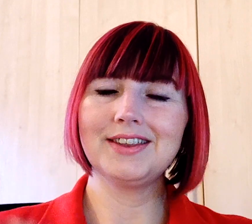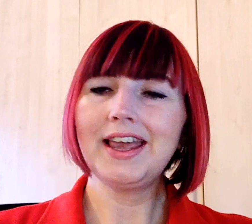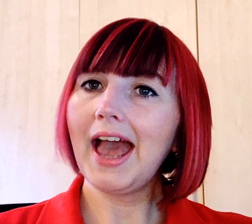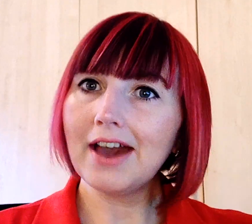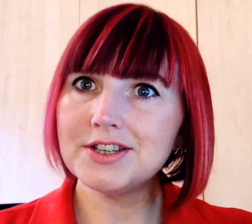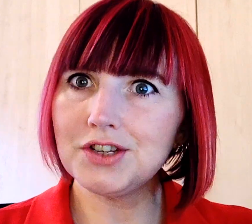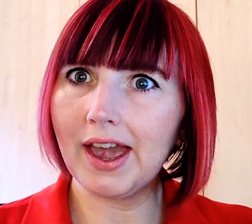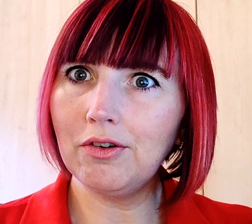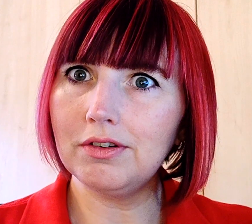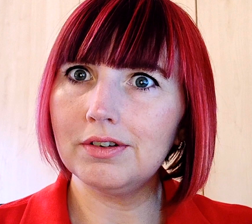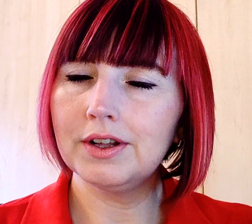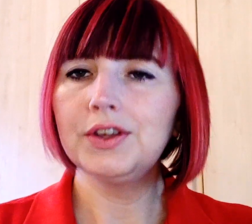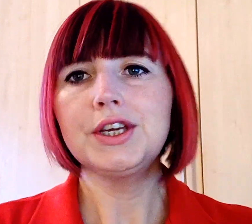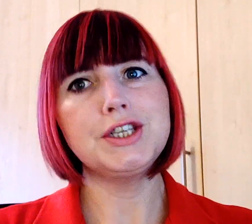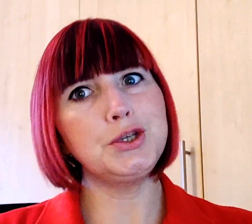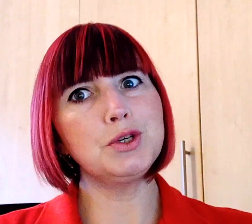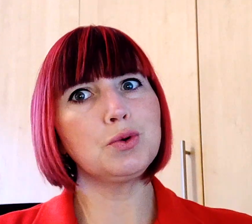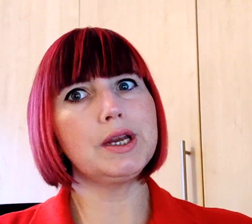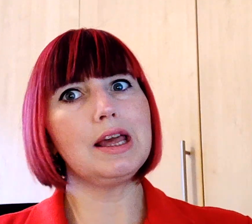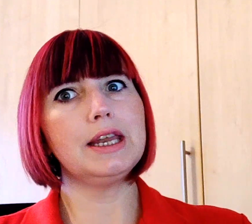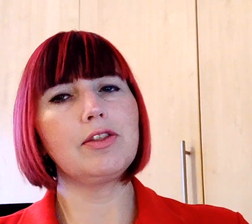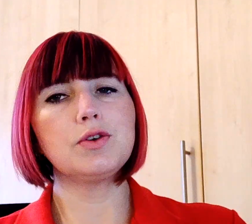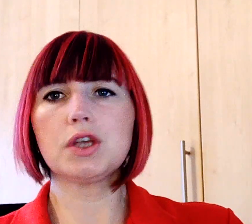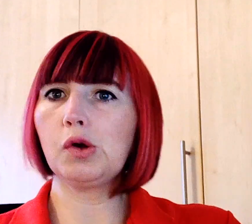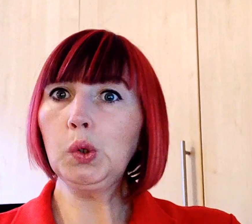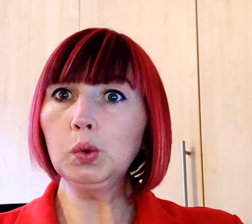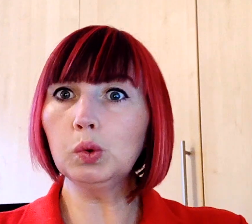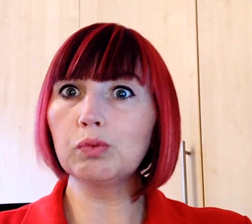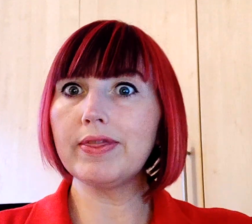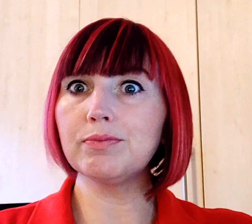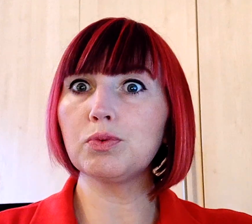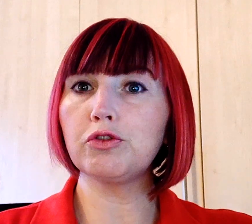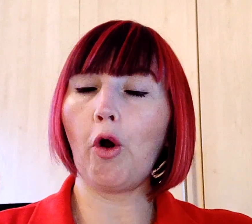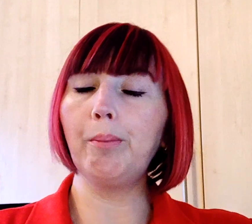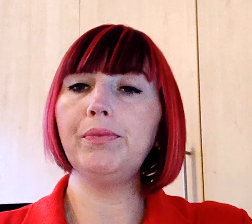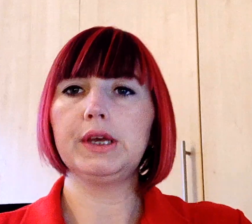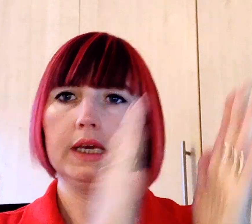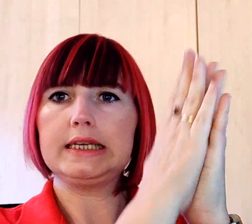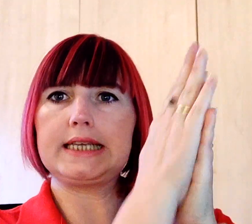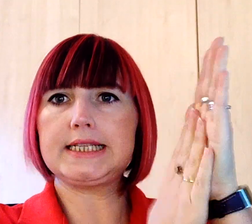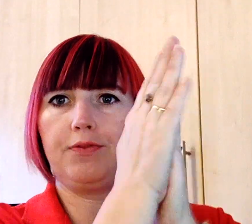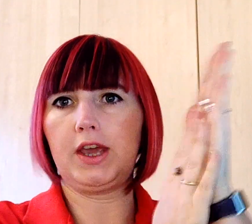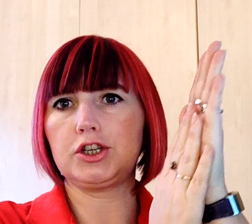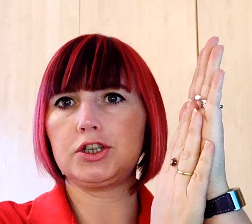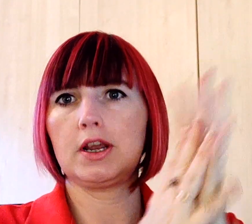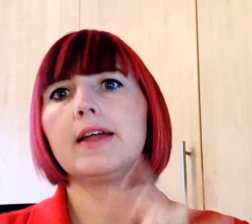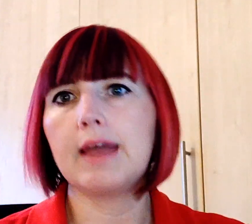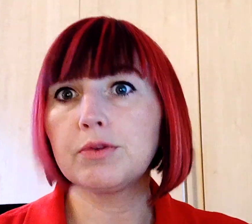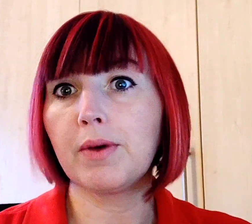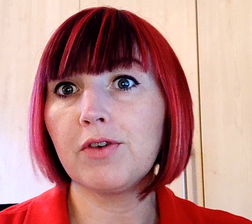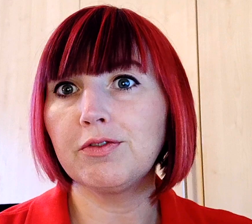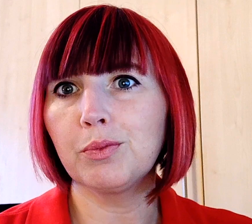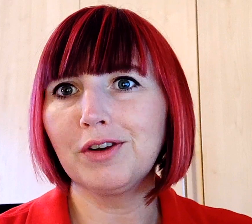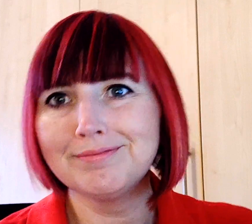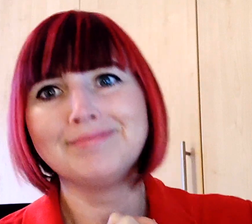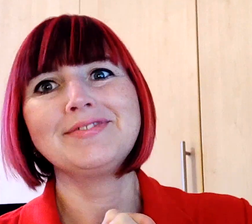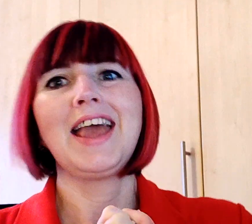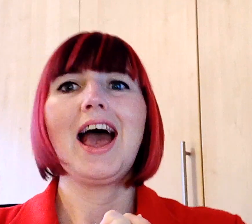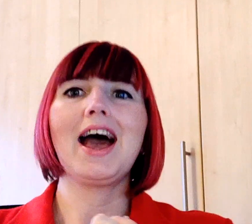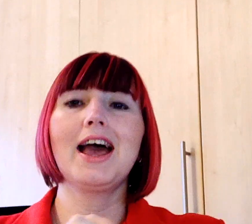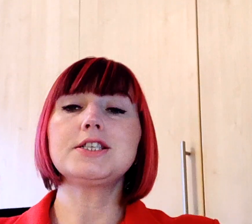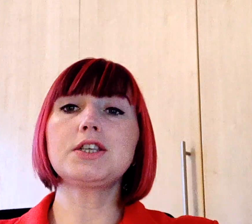Hi, how did you get on? Did you enjoy learning those cool rhythms with Tom? Tasty Fish, that was my favourite